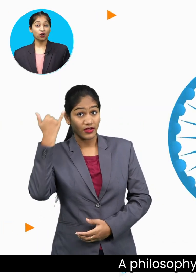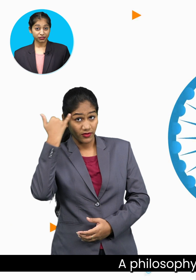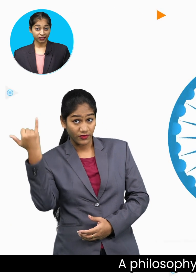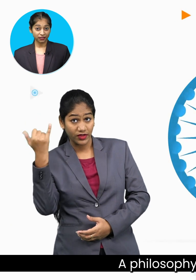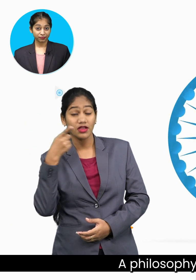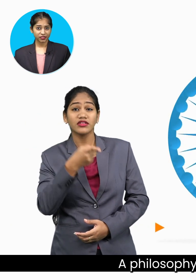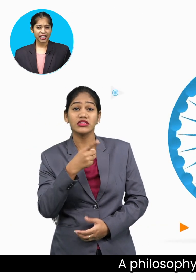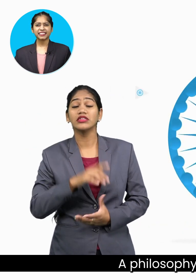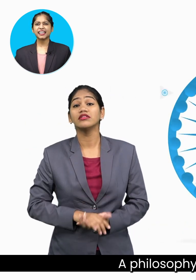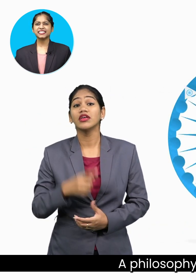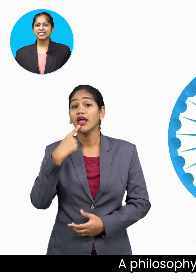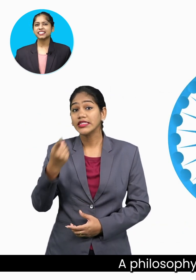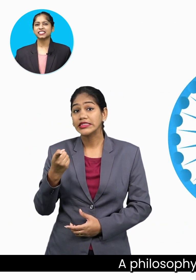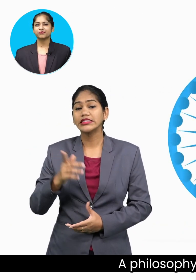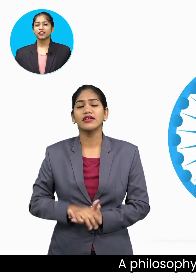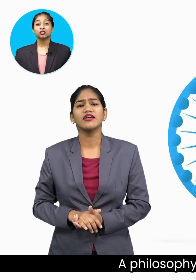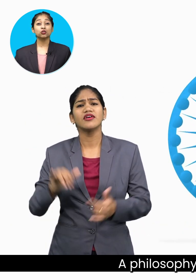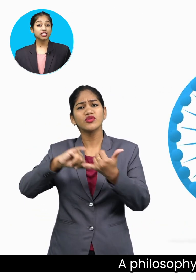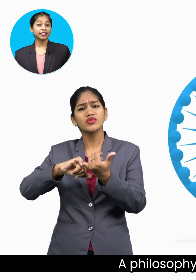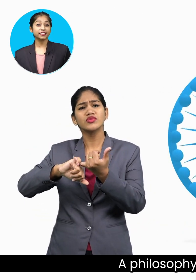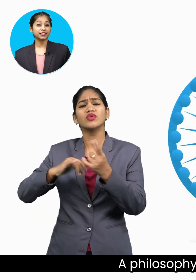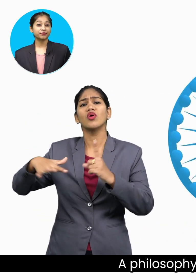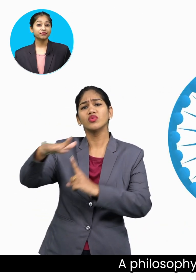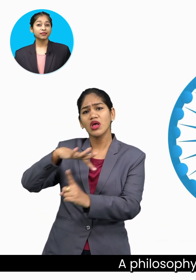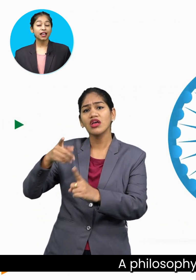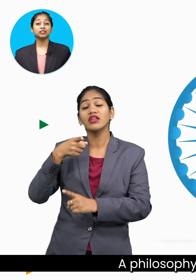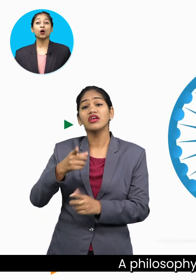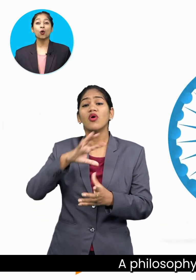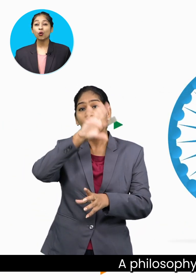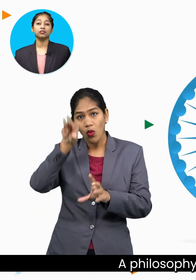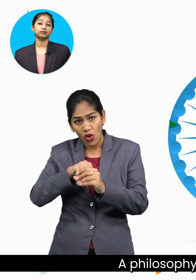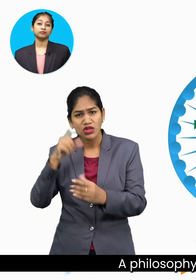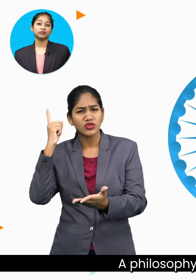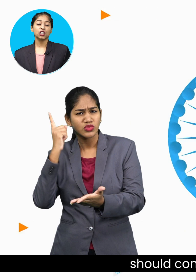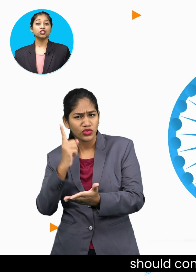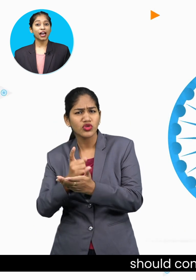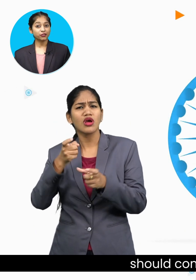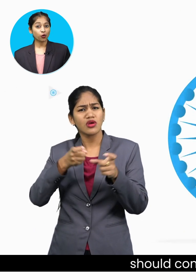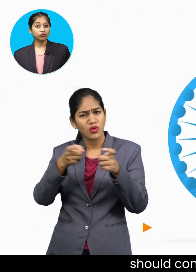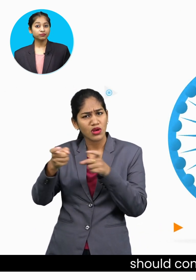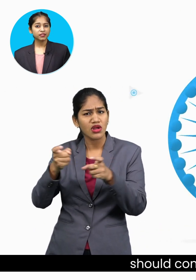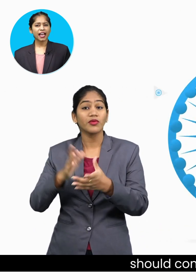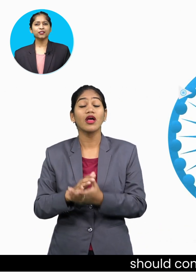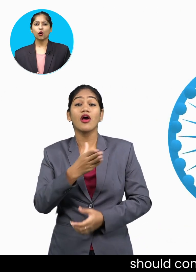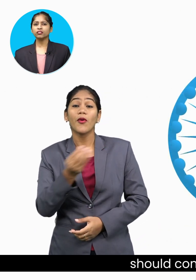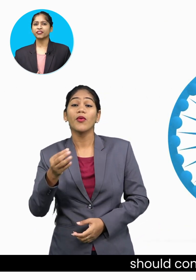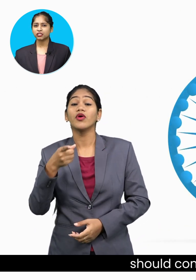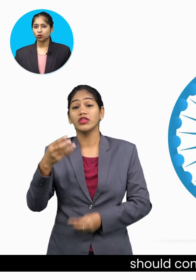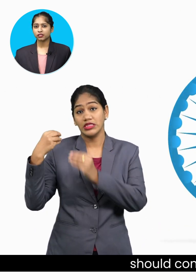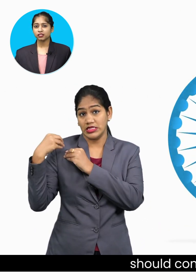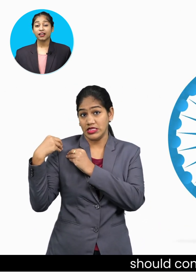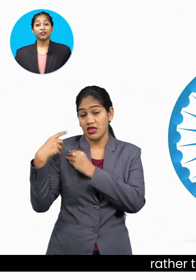A philosophy that says society as a whole should control and own